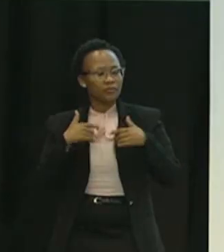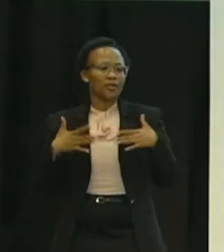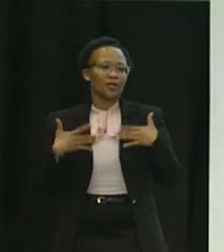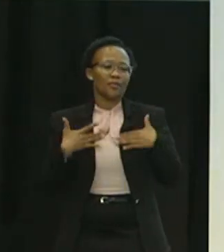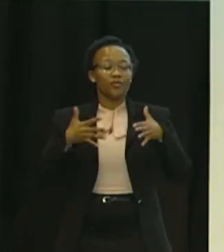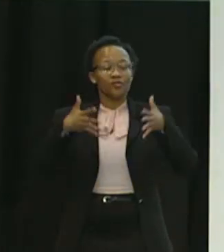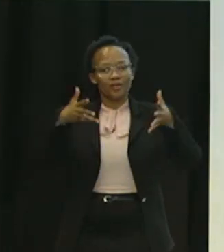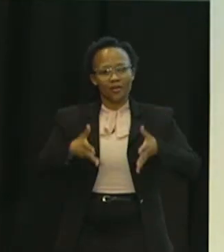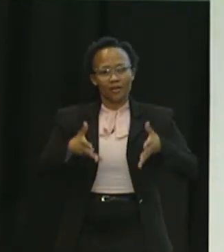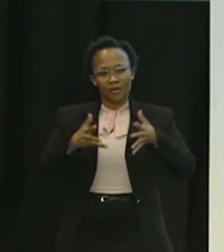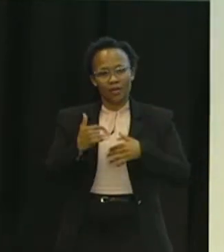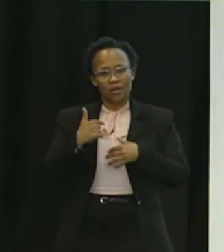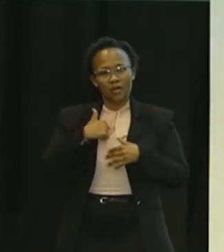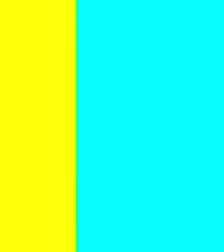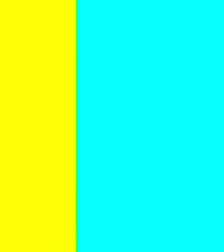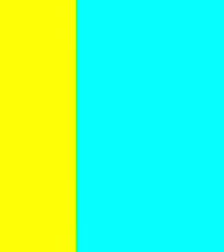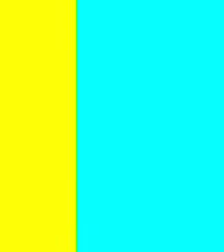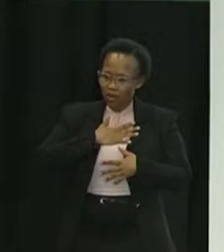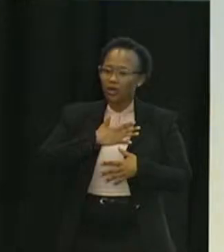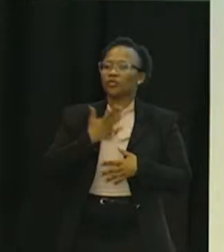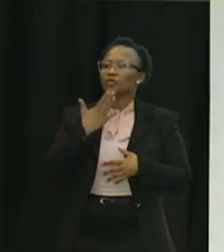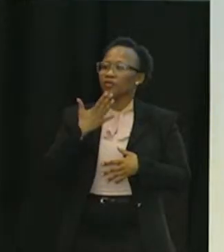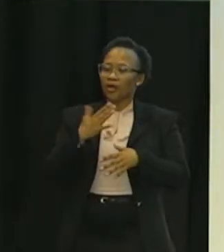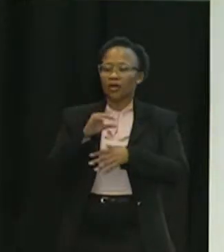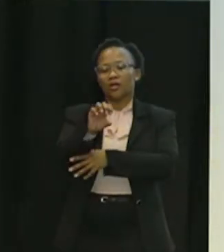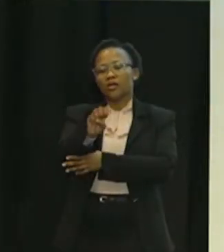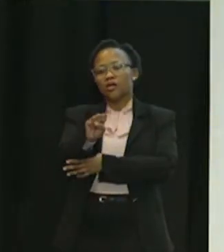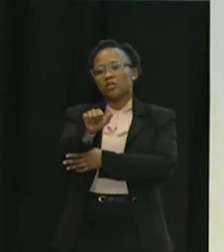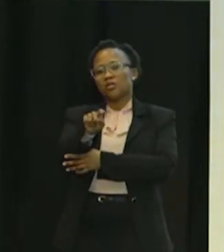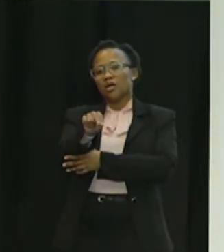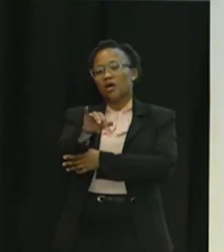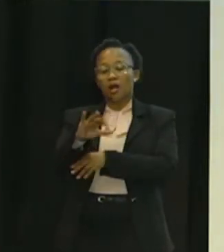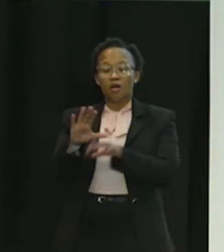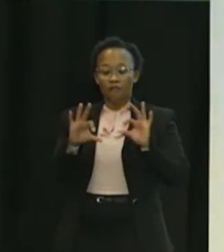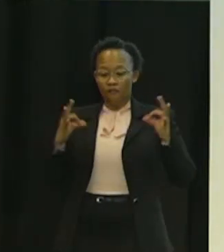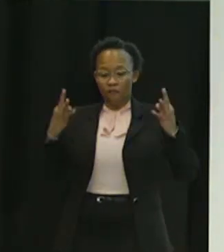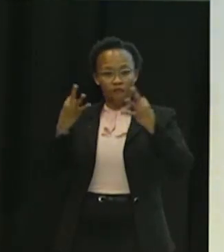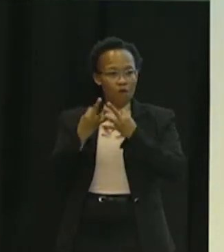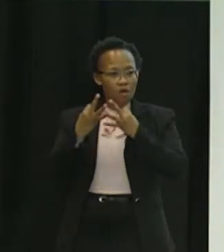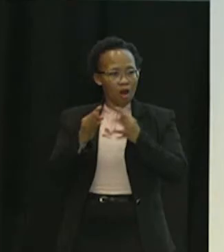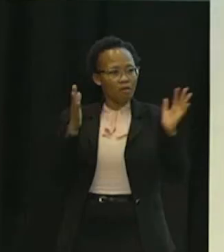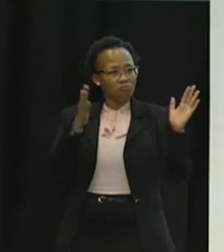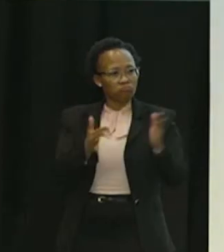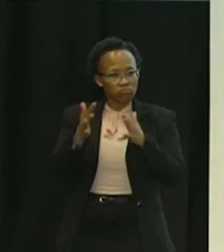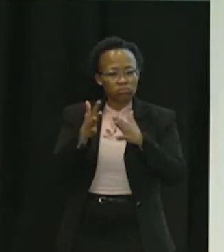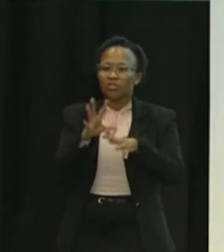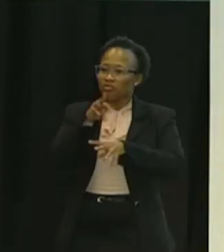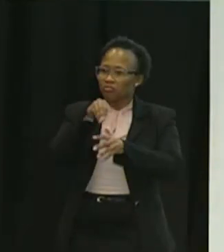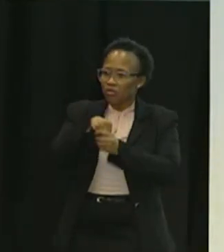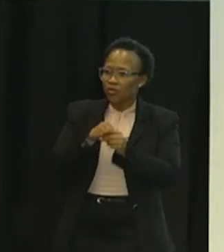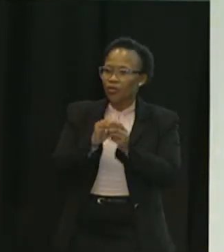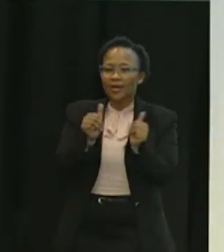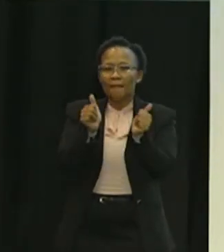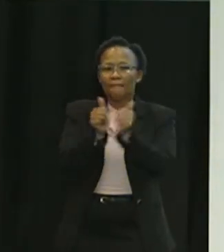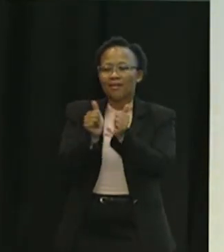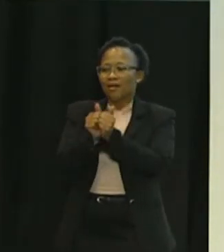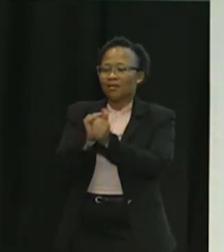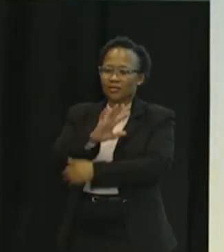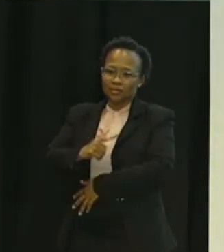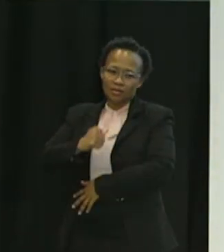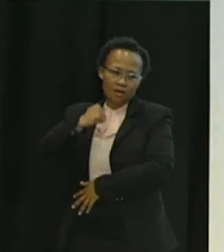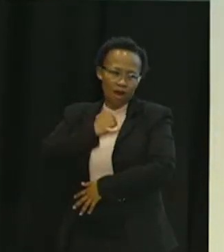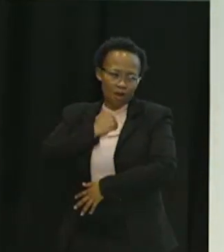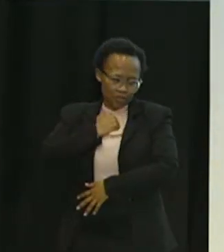And I would like to thank SANAC for organizing this forum together with our partners, all our partners in the